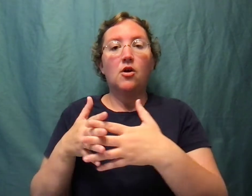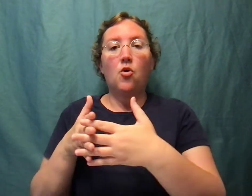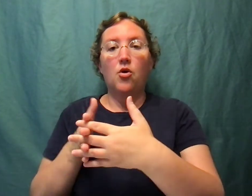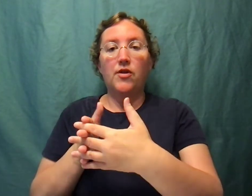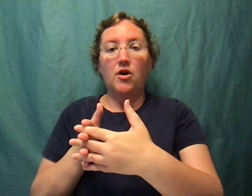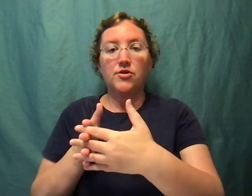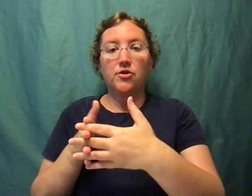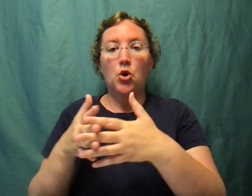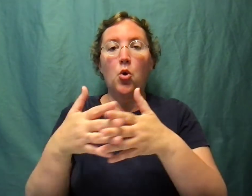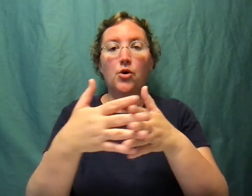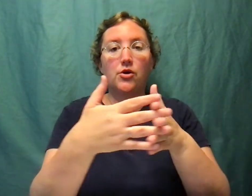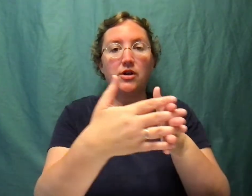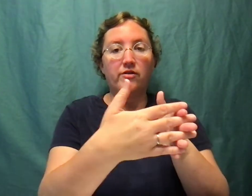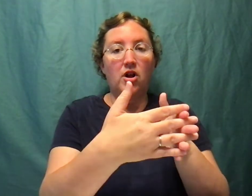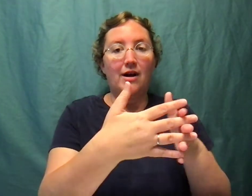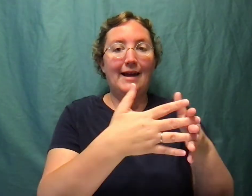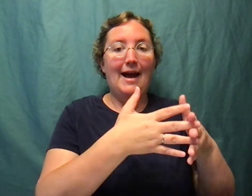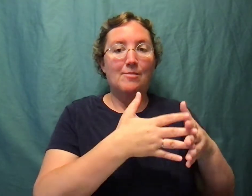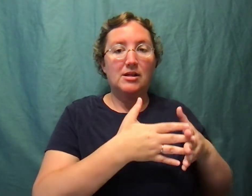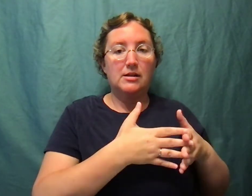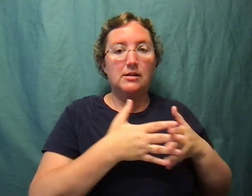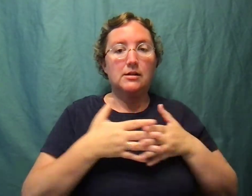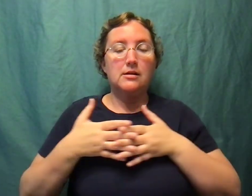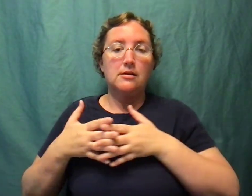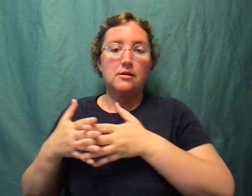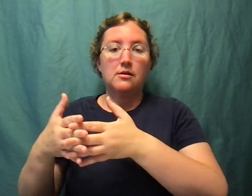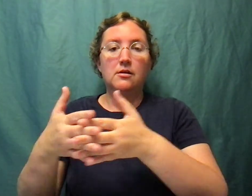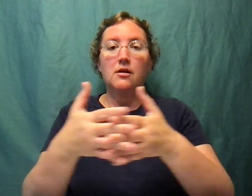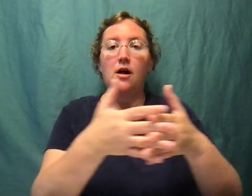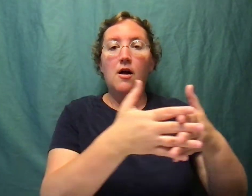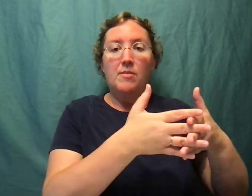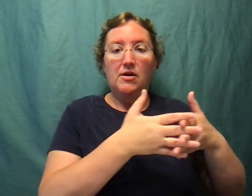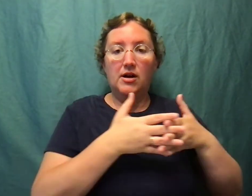or also the corners of log cabins. America.